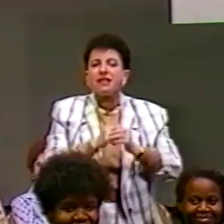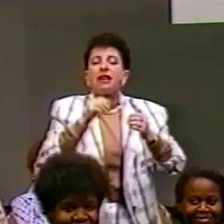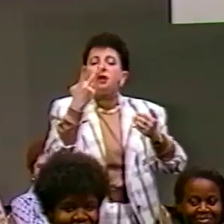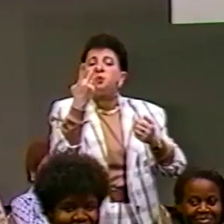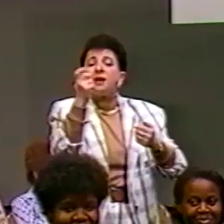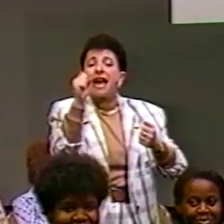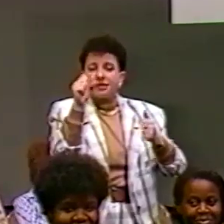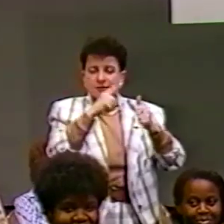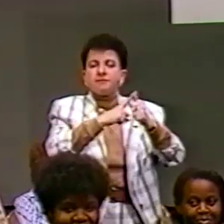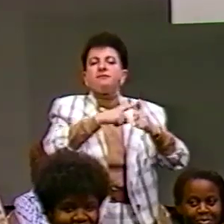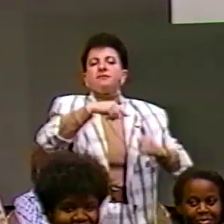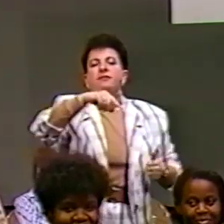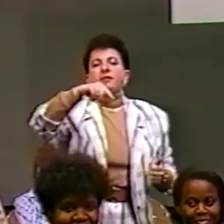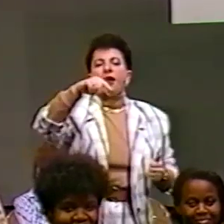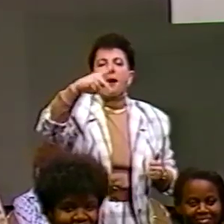on what we think about the service.